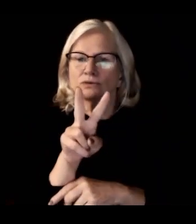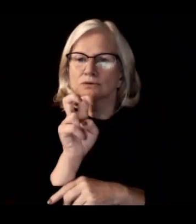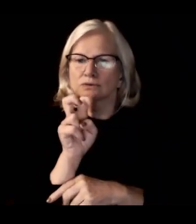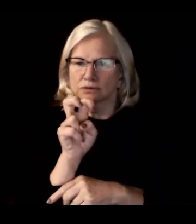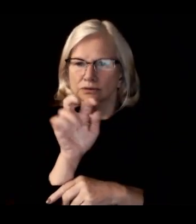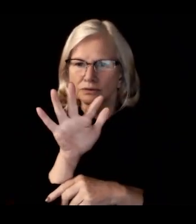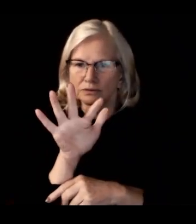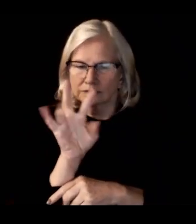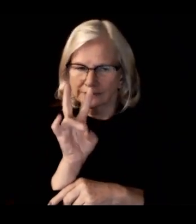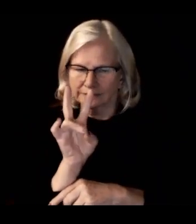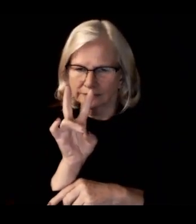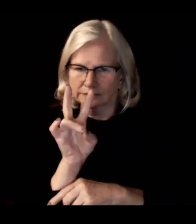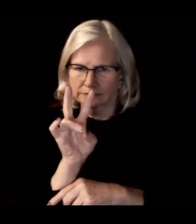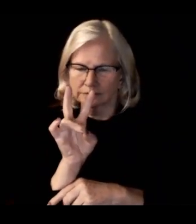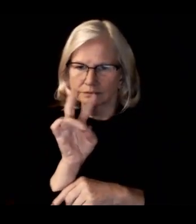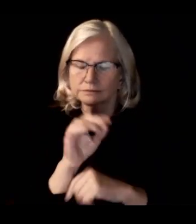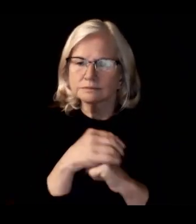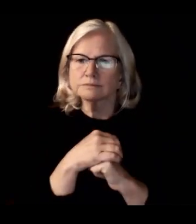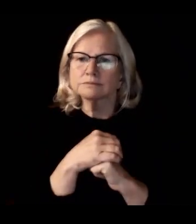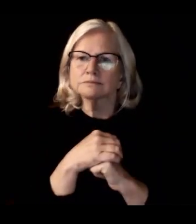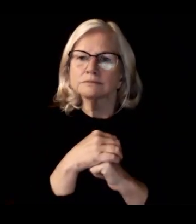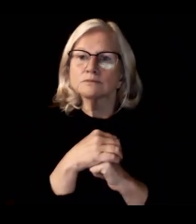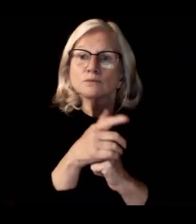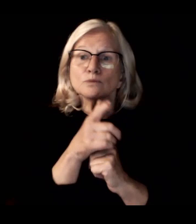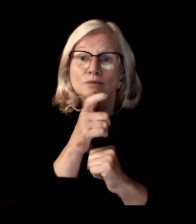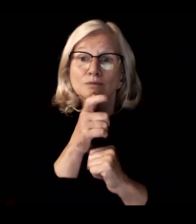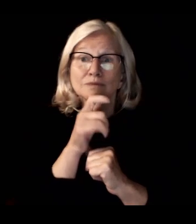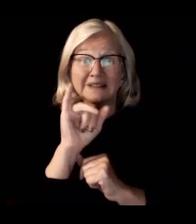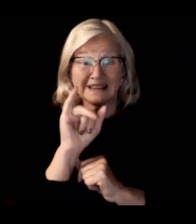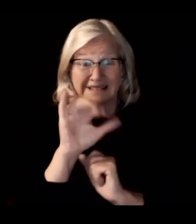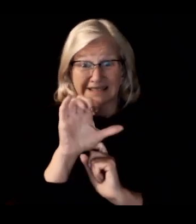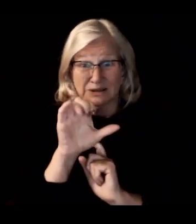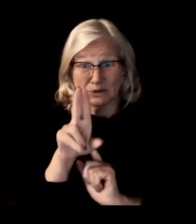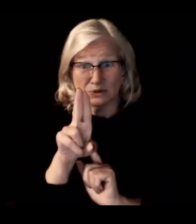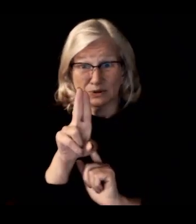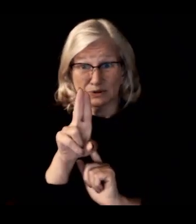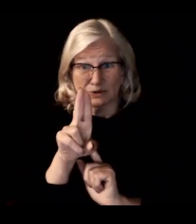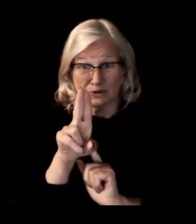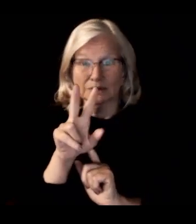I'd like to provide you with a testing update.